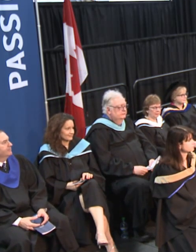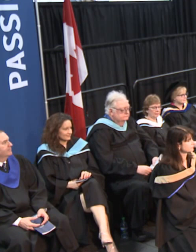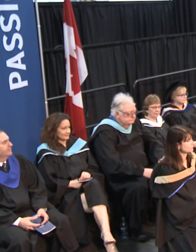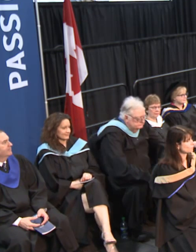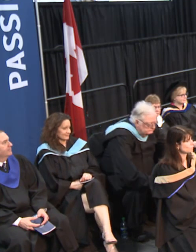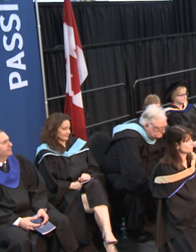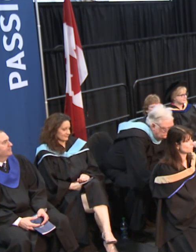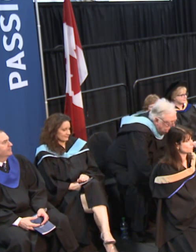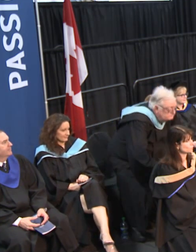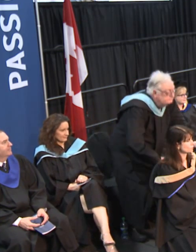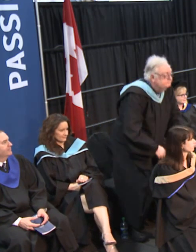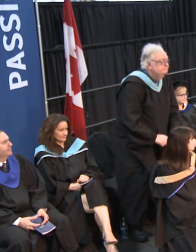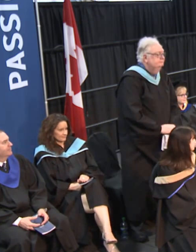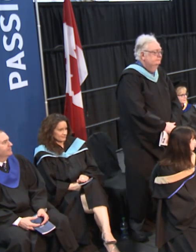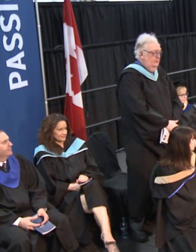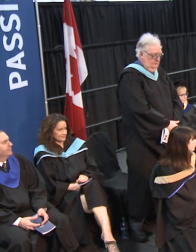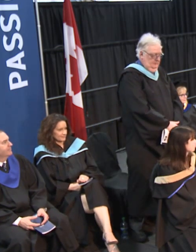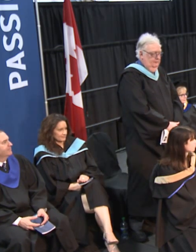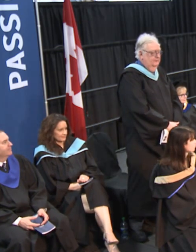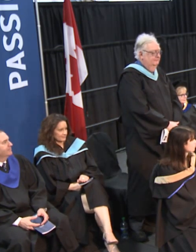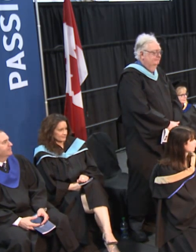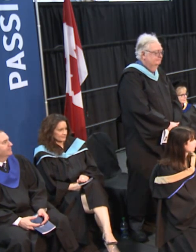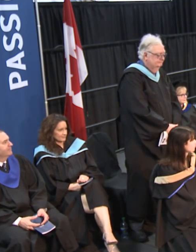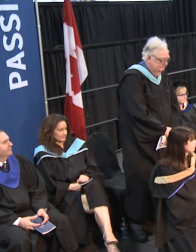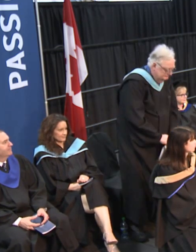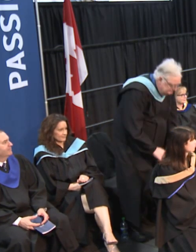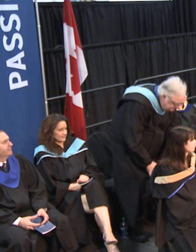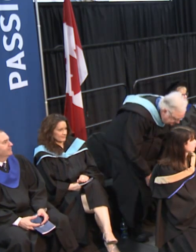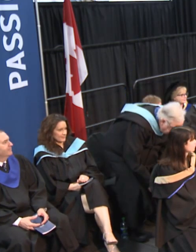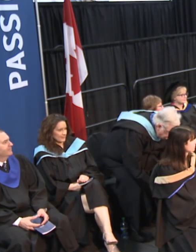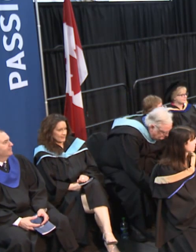Ian McLeod, Dean, IT and Creative Industries,